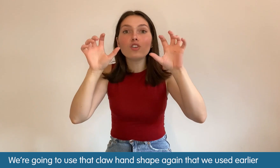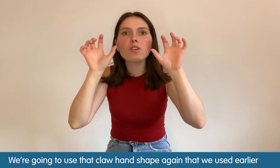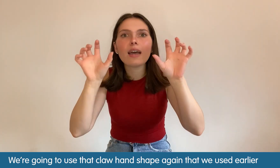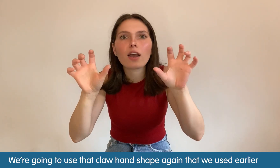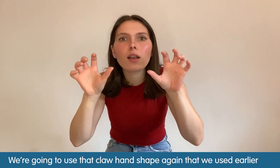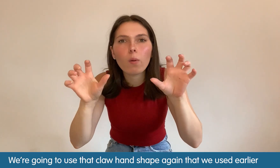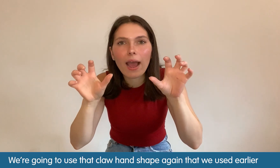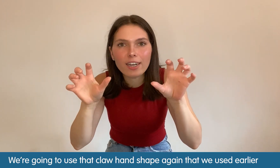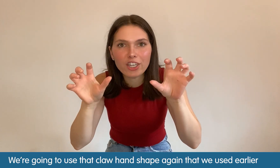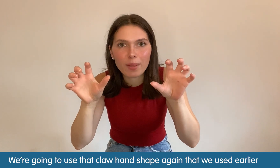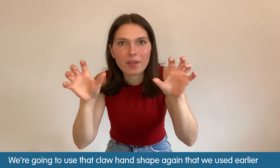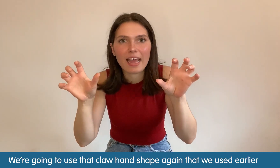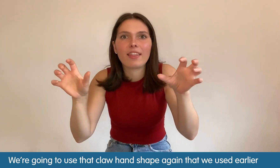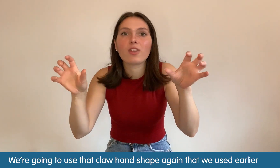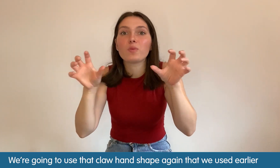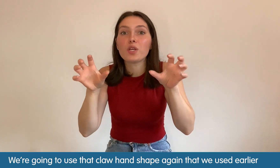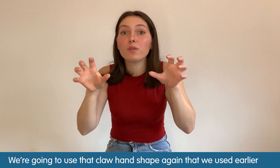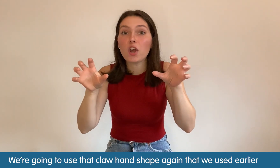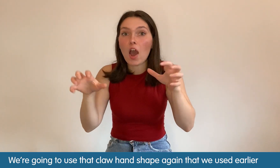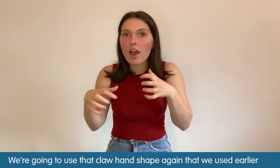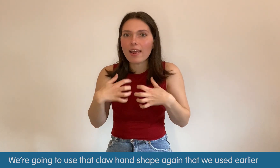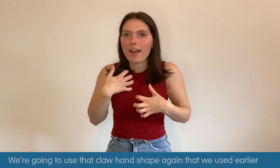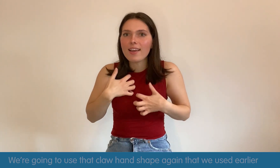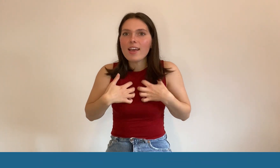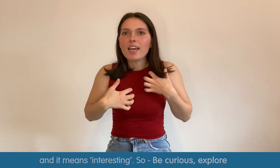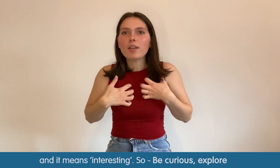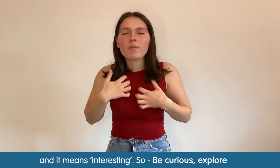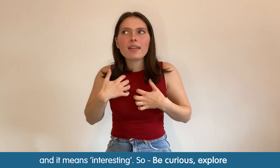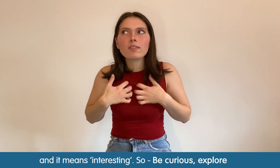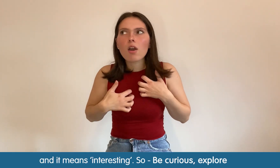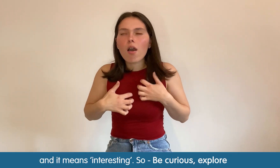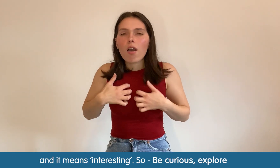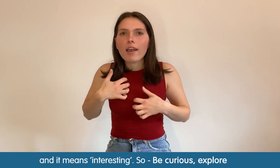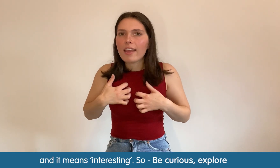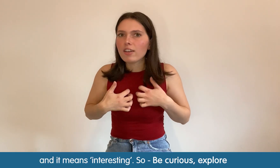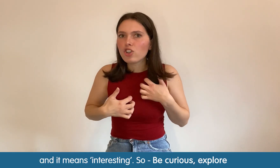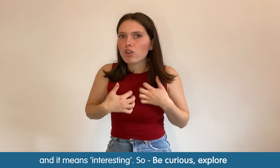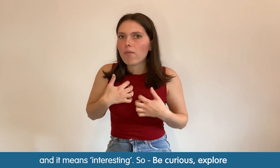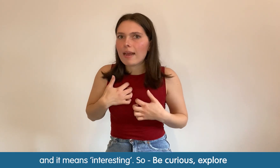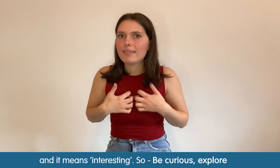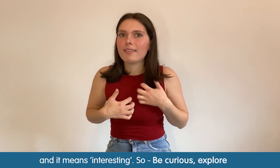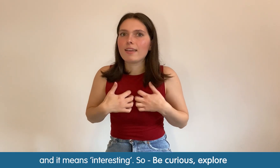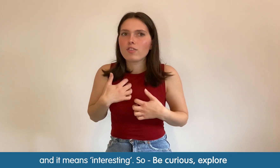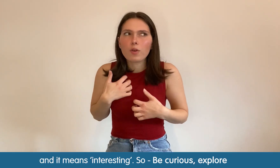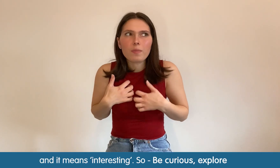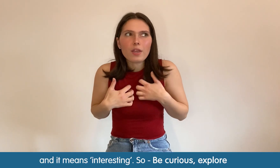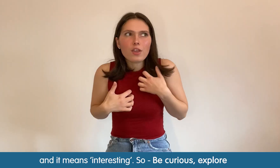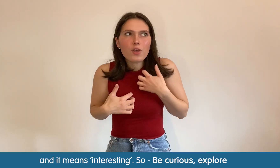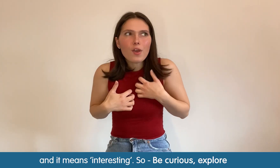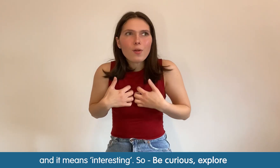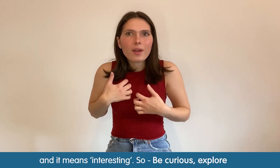that claw hand shape again that we used earlier. And it means interesting. So be